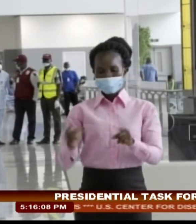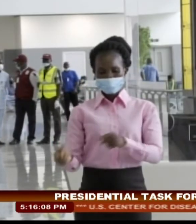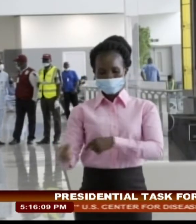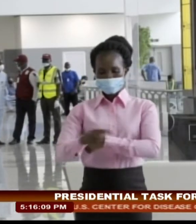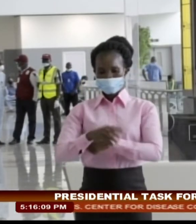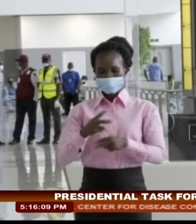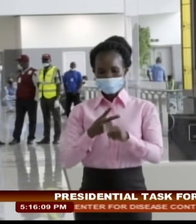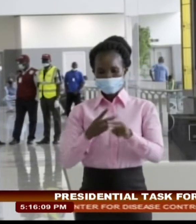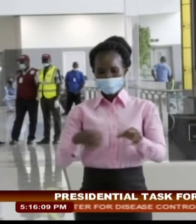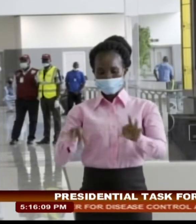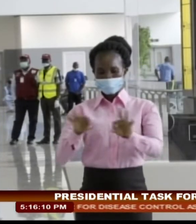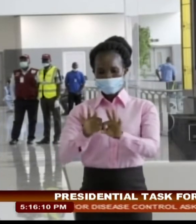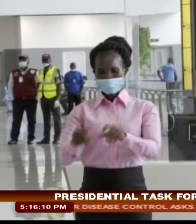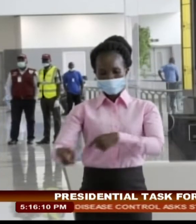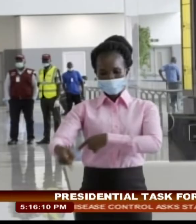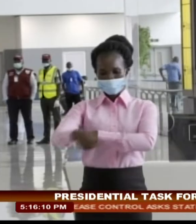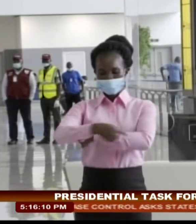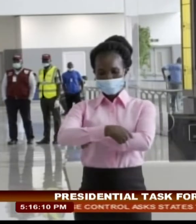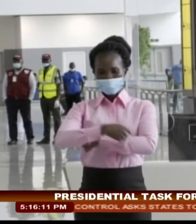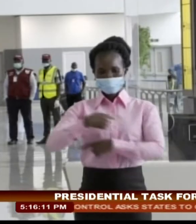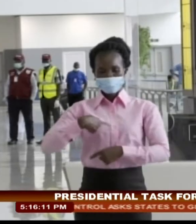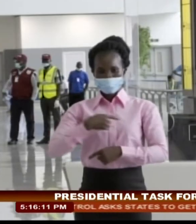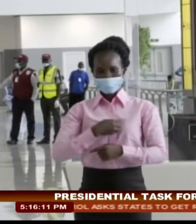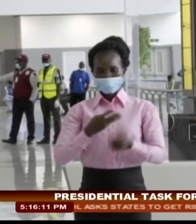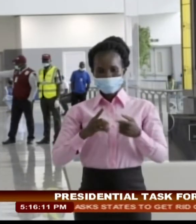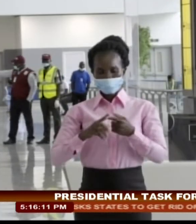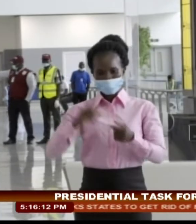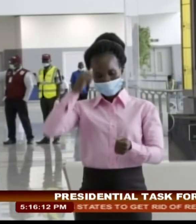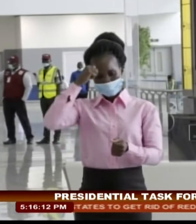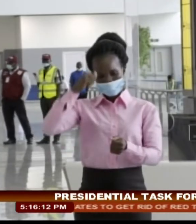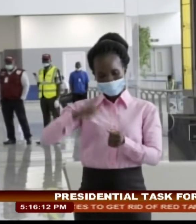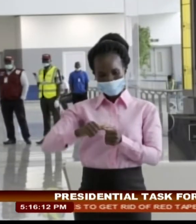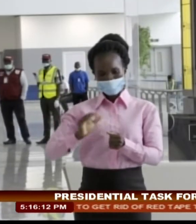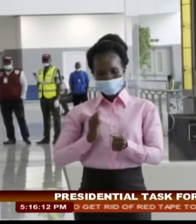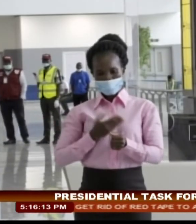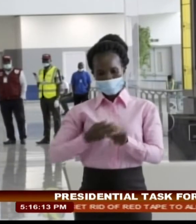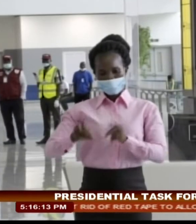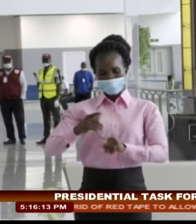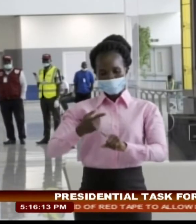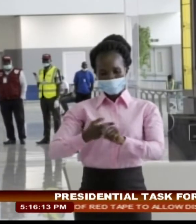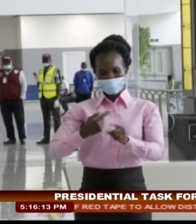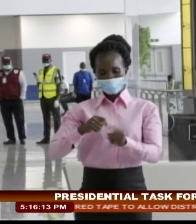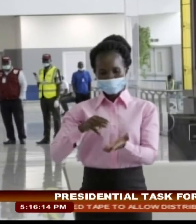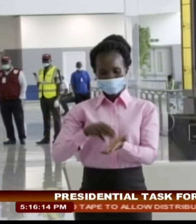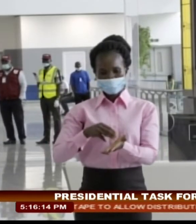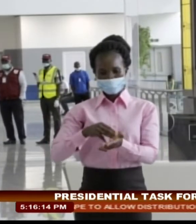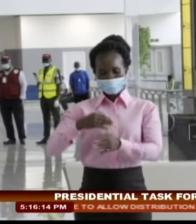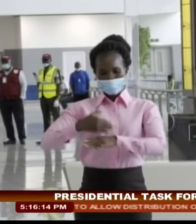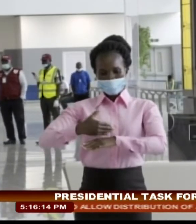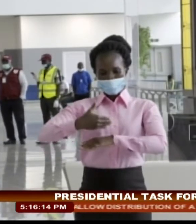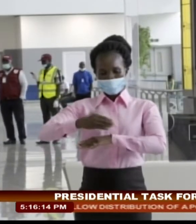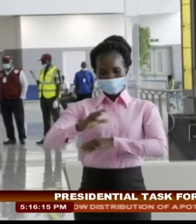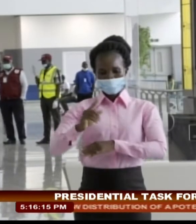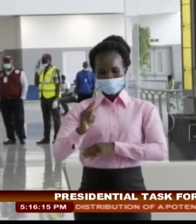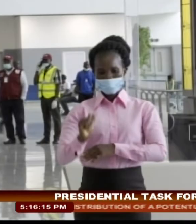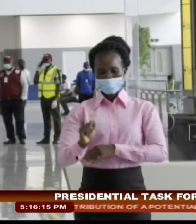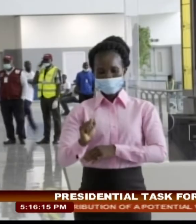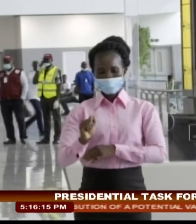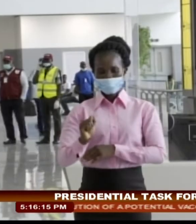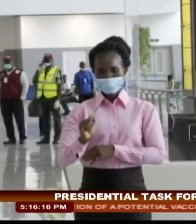day, and we want to remind our colleagues from the media that after the